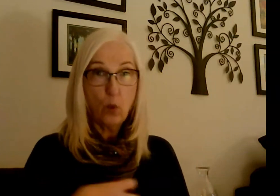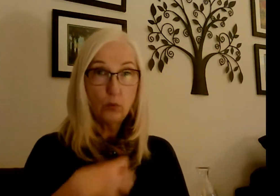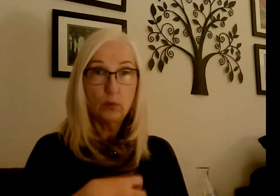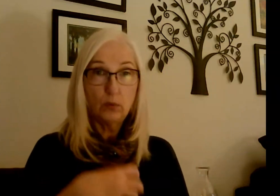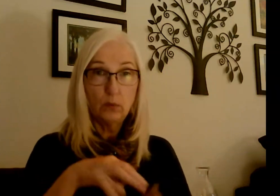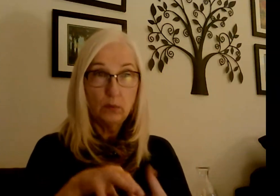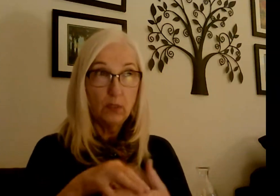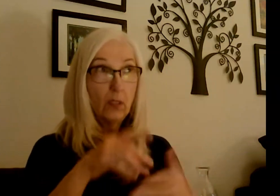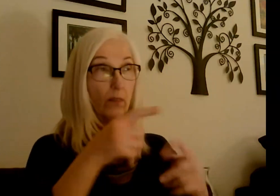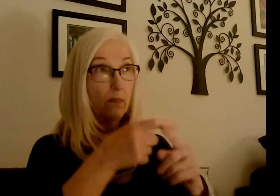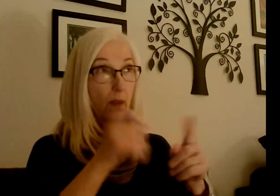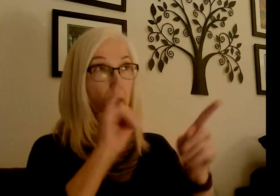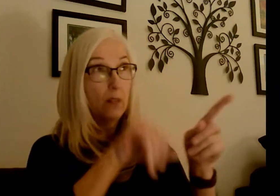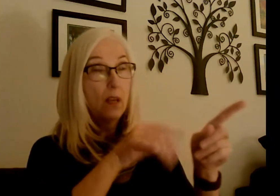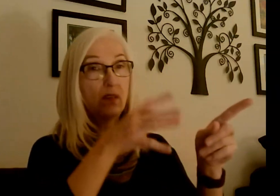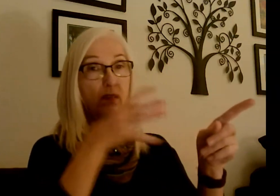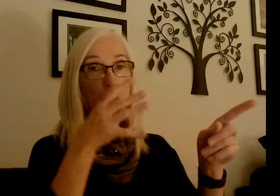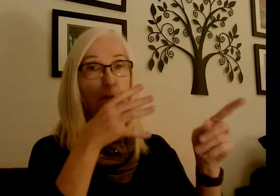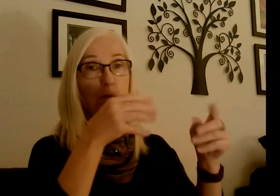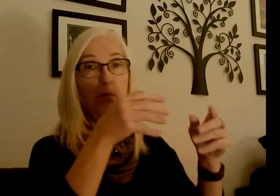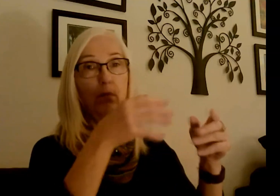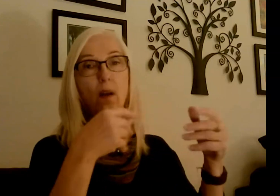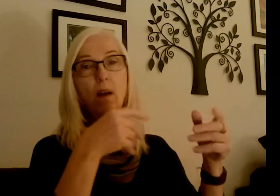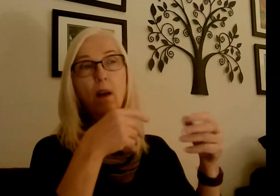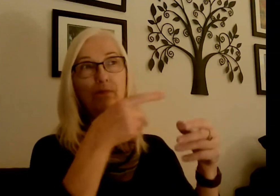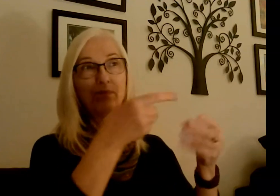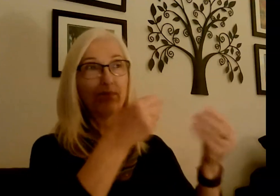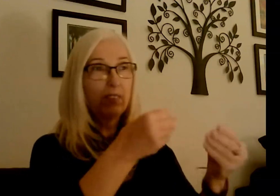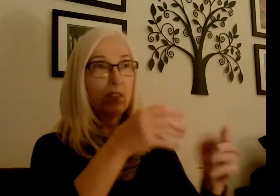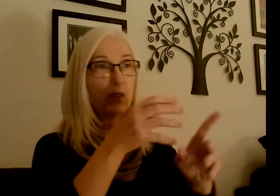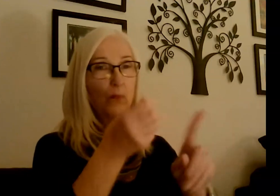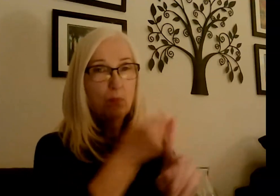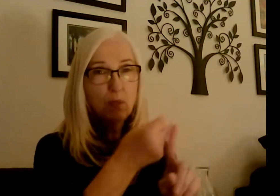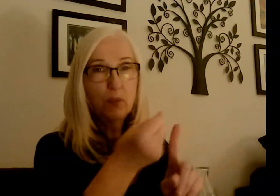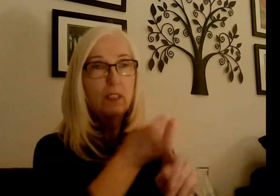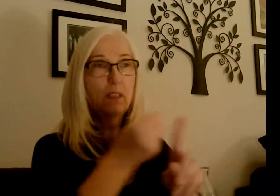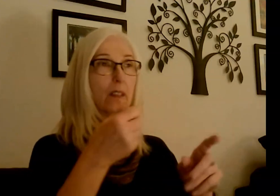eating those things again. I couldn't imagine eating meat again after seeing that movie